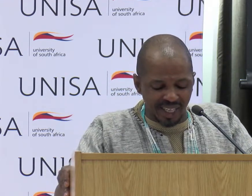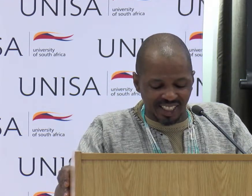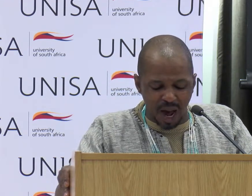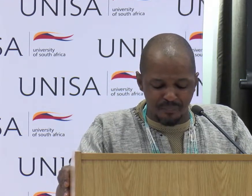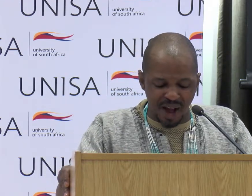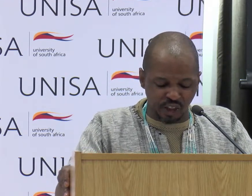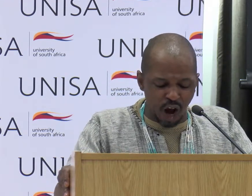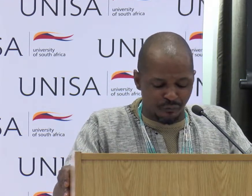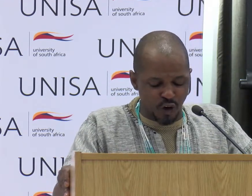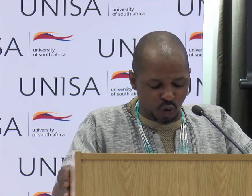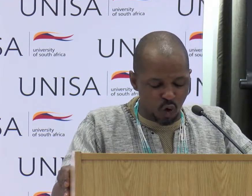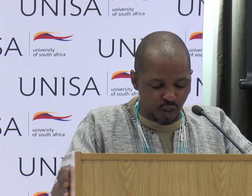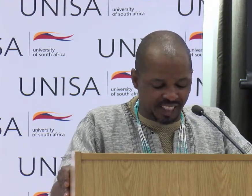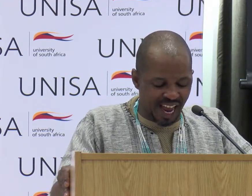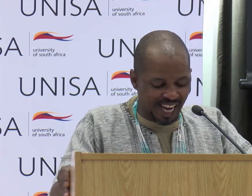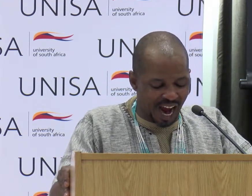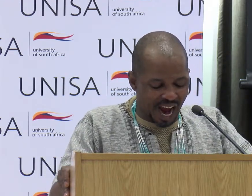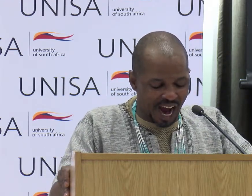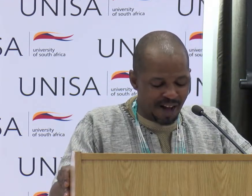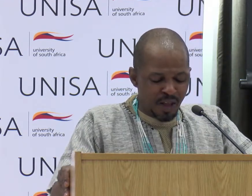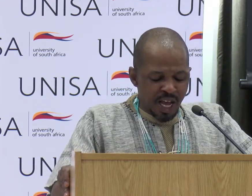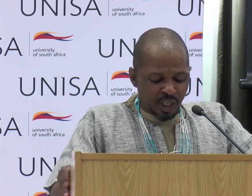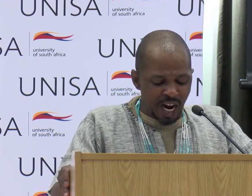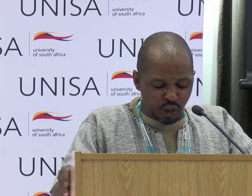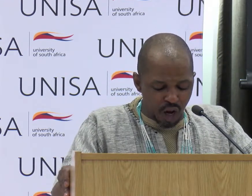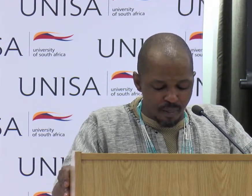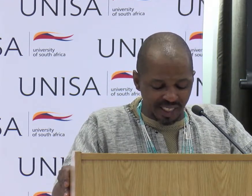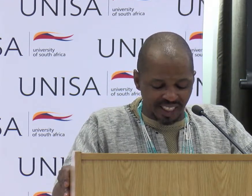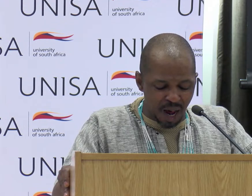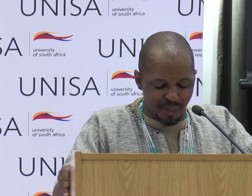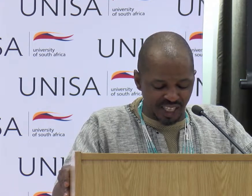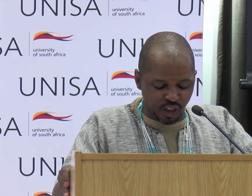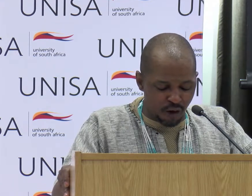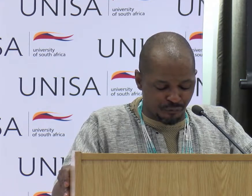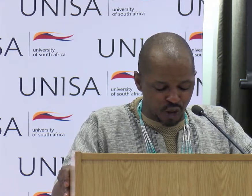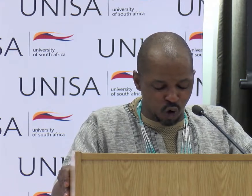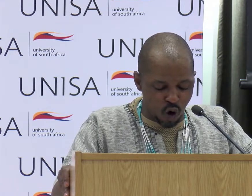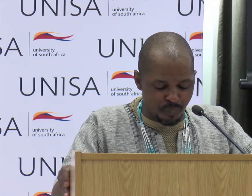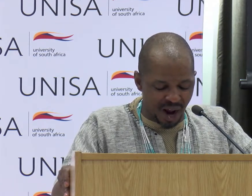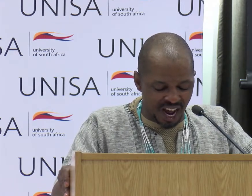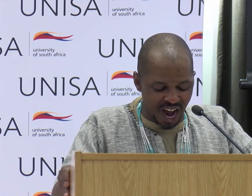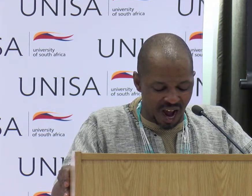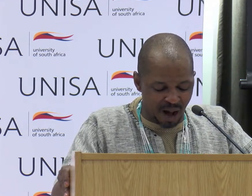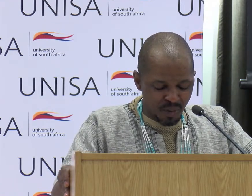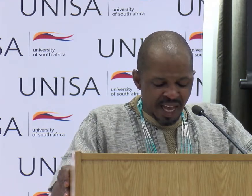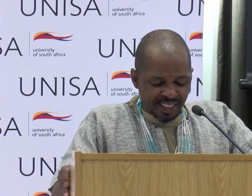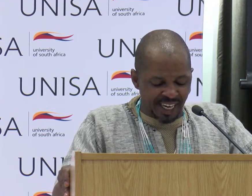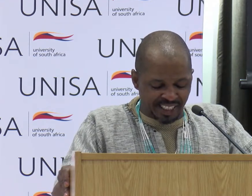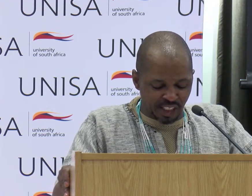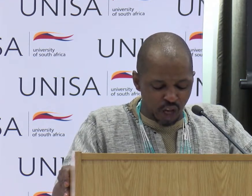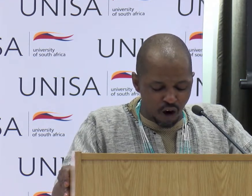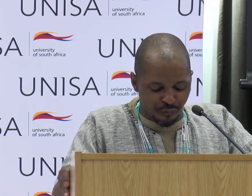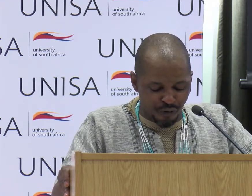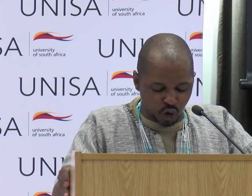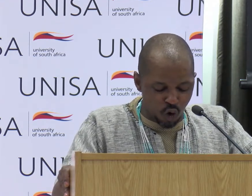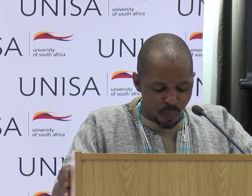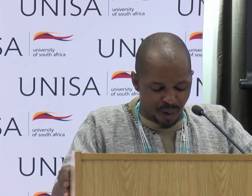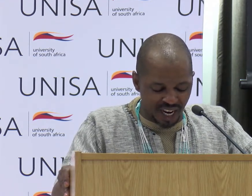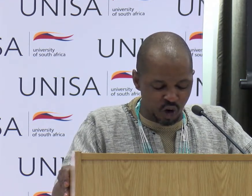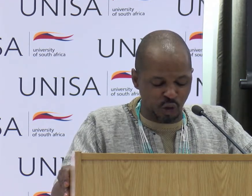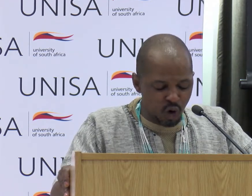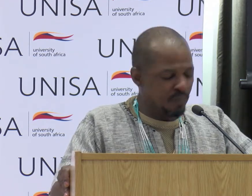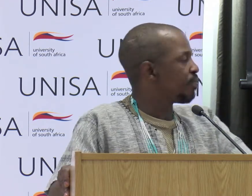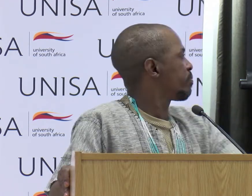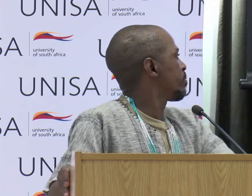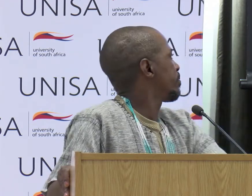Nontulo masambe siyafunda ukuthetha, nontulo masambe siyafunda ukubhala, ndithi siyafunda